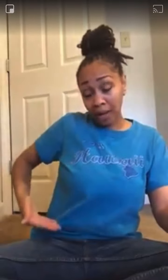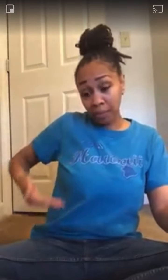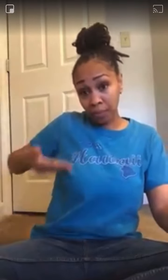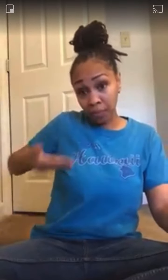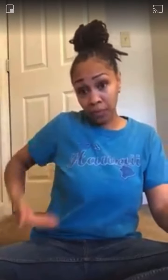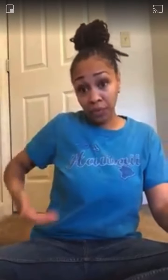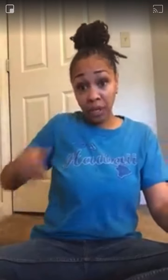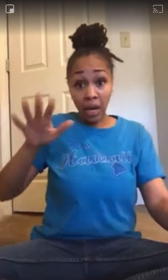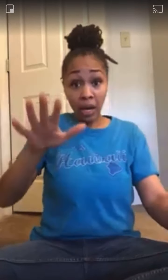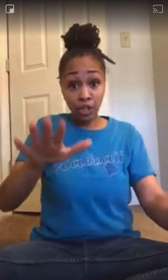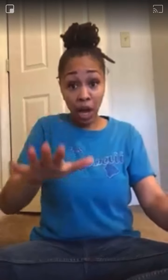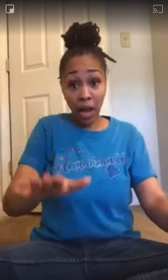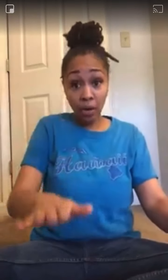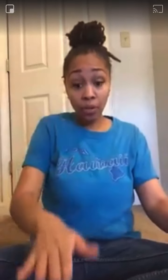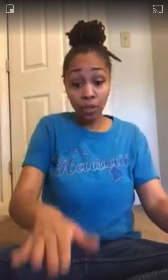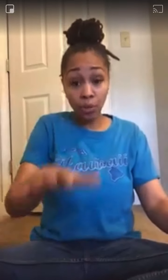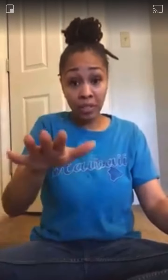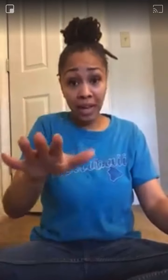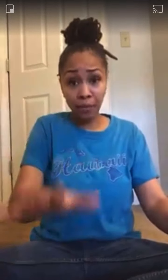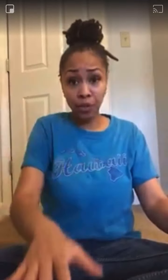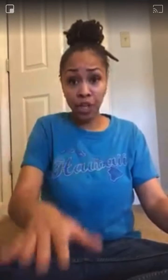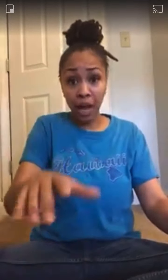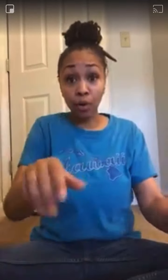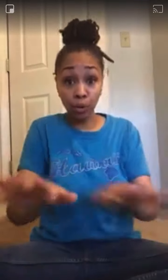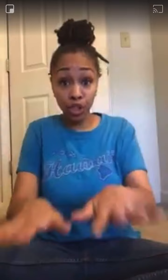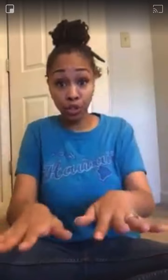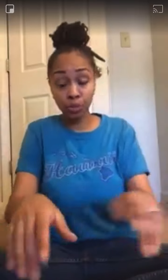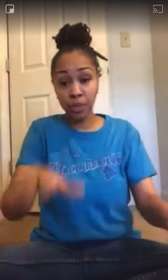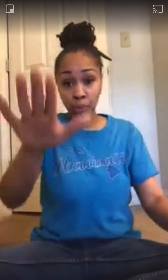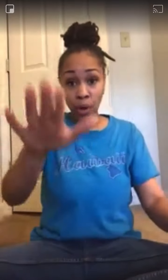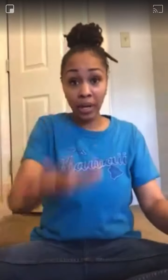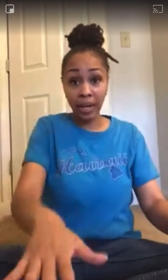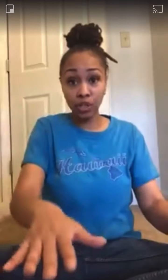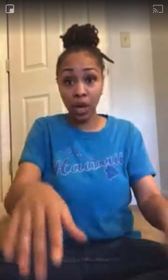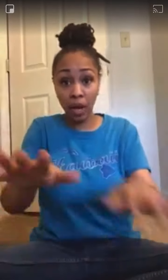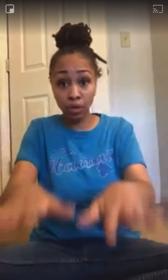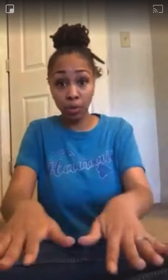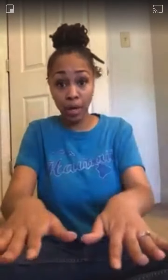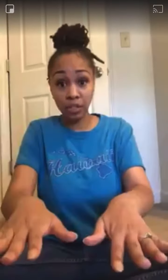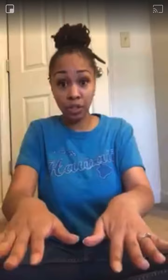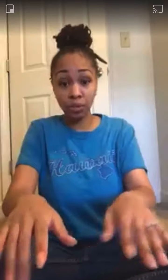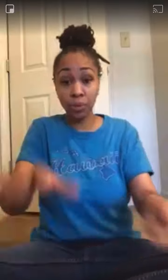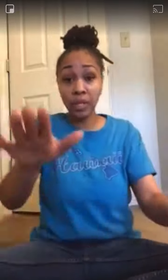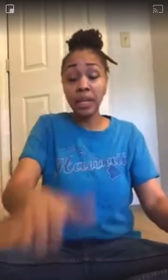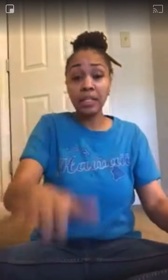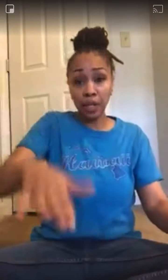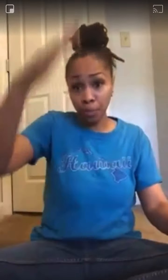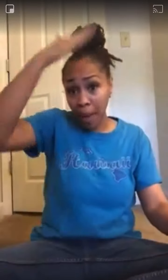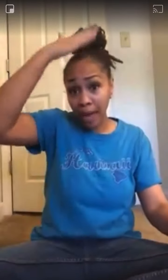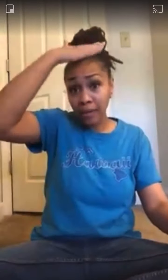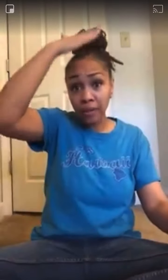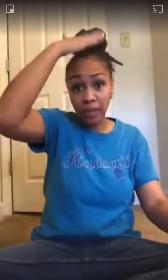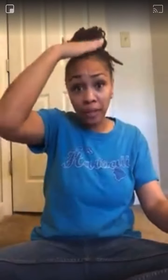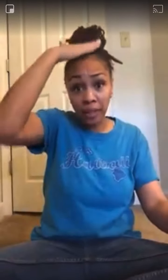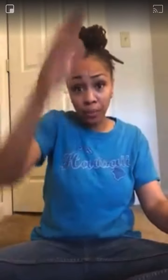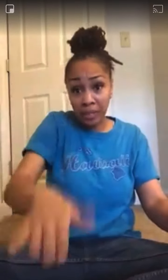I'm a child. So the sign for child or children, one hand child, two hands children. It's like you're patting a little kid on his